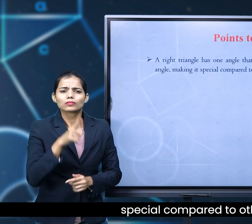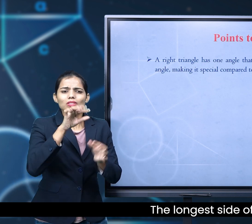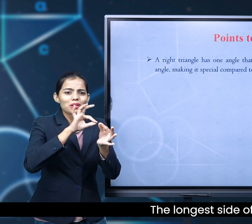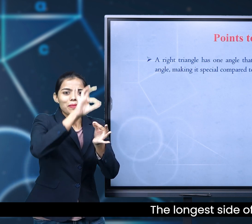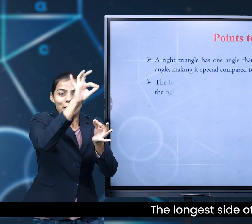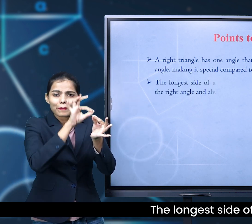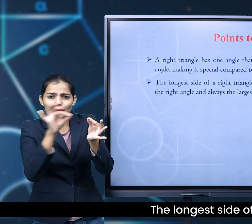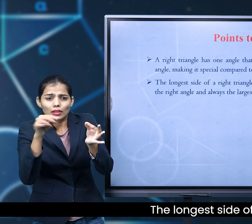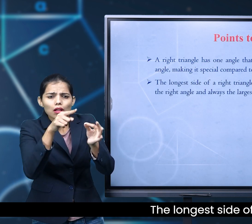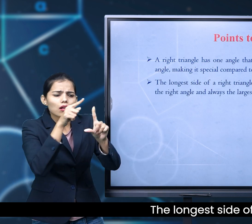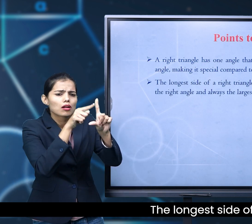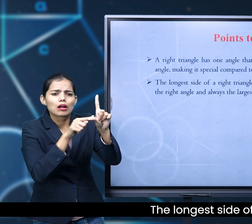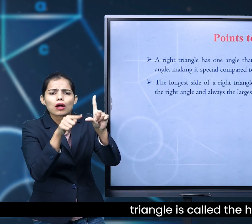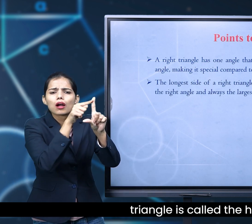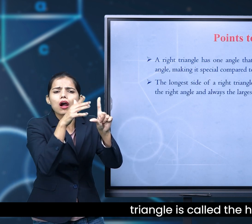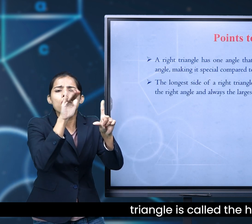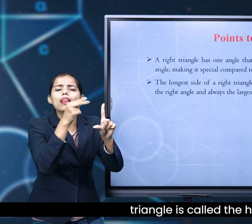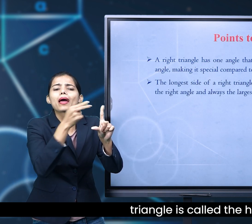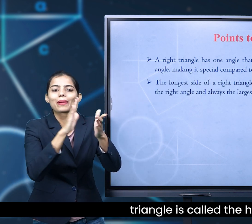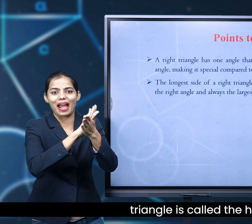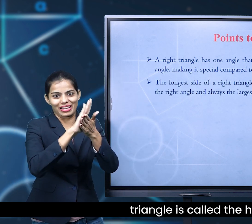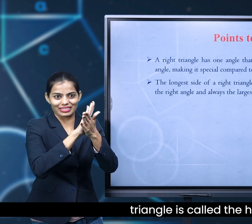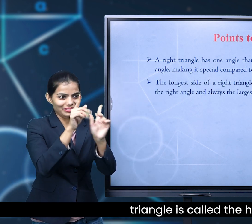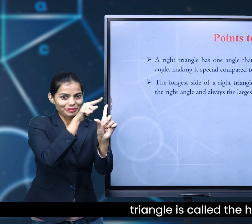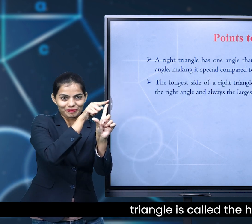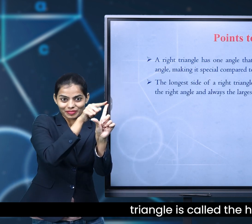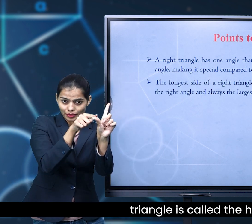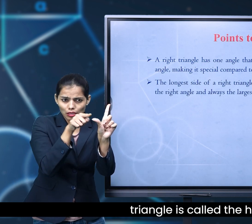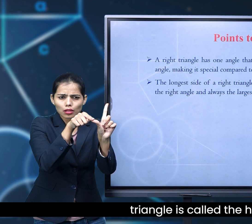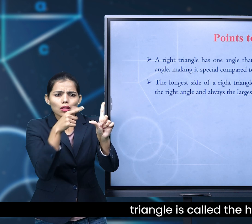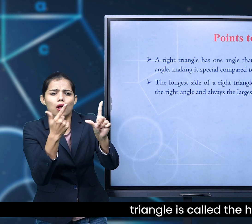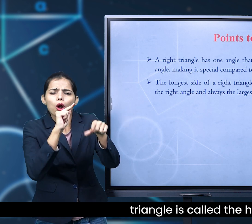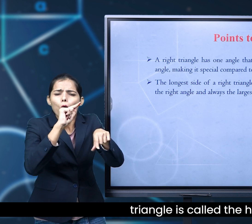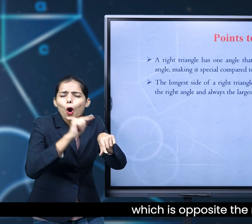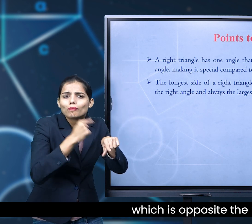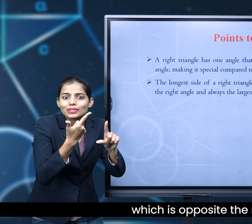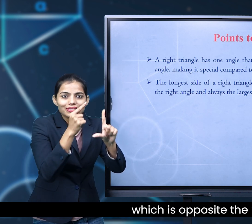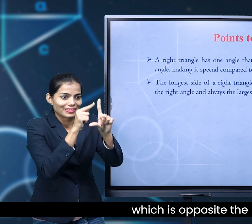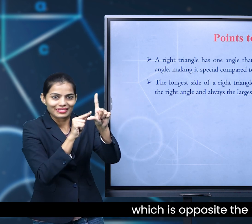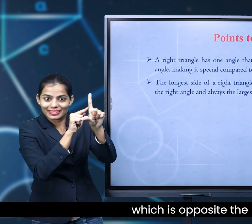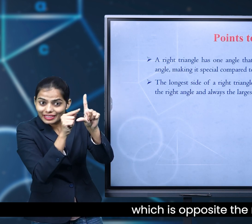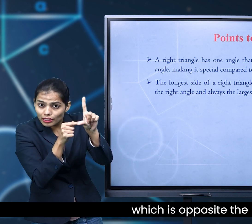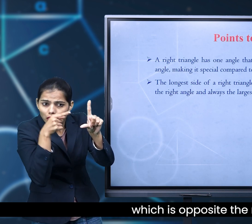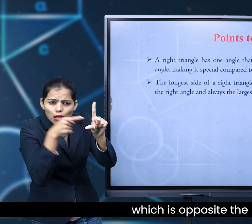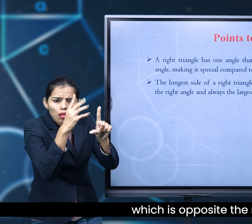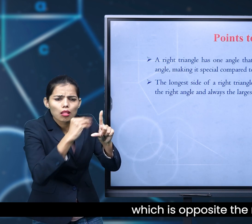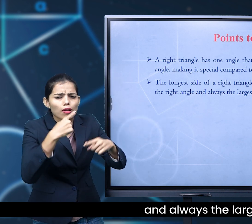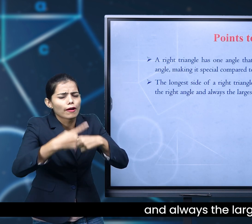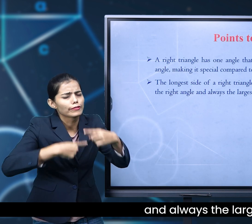The longest side of a right triangle is called the hypotenuse, which is opposite the right angle and